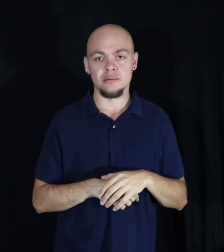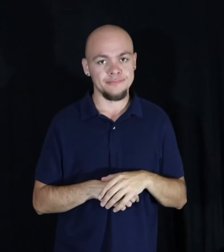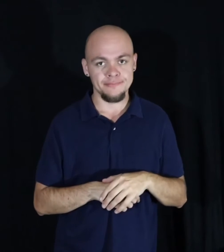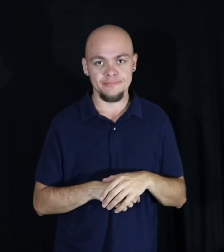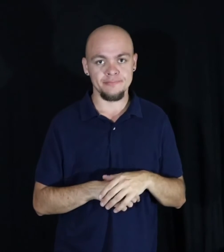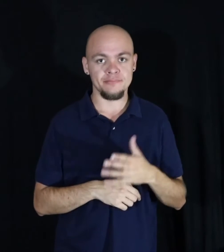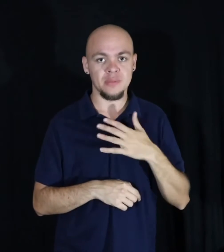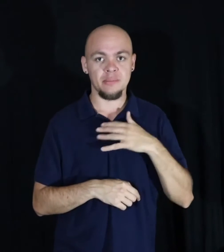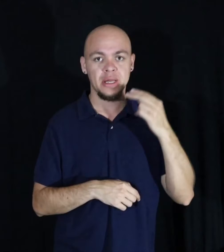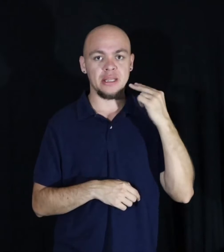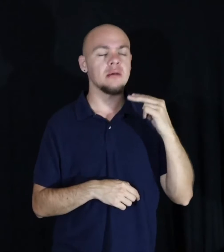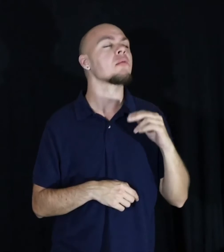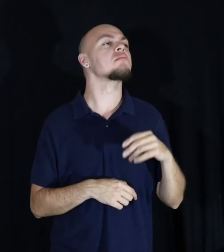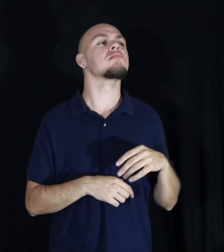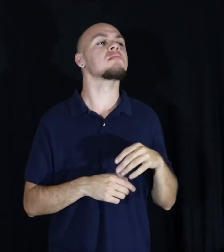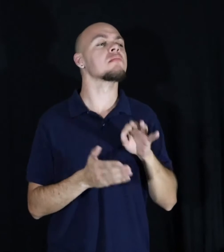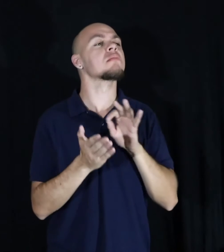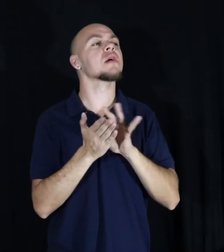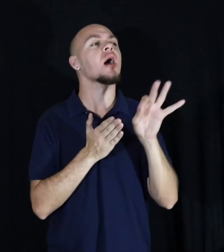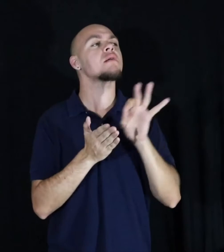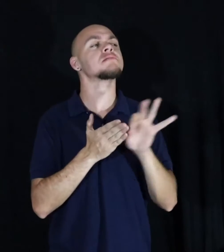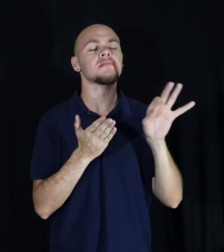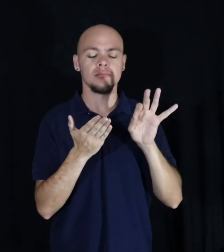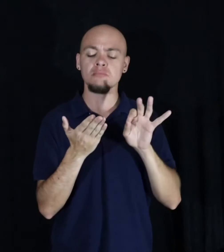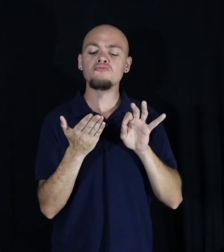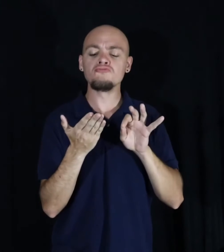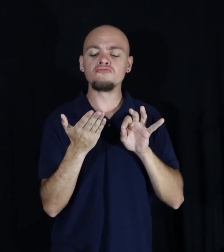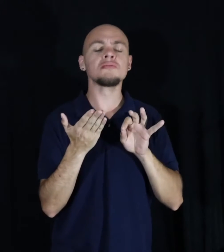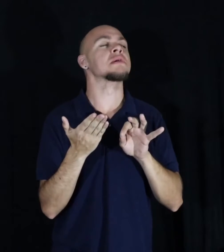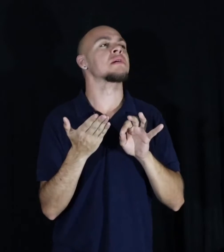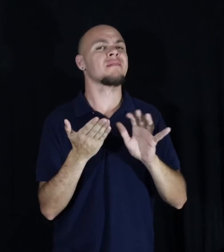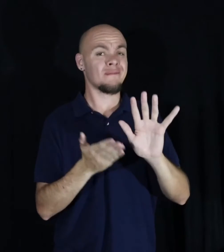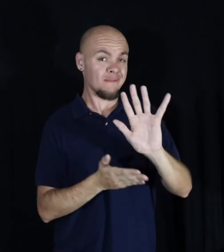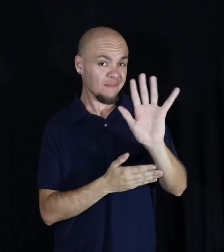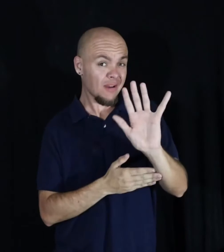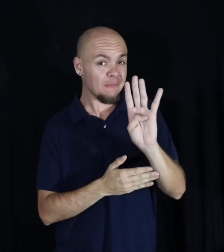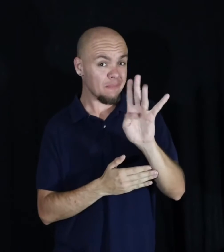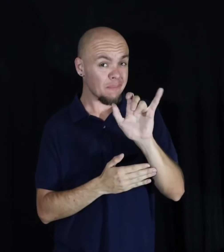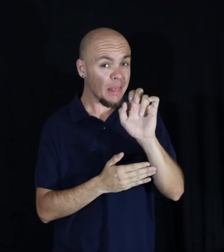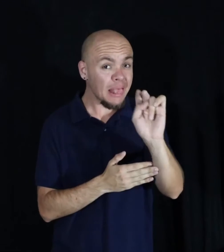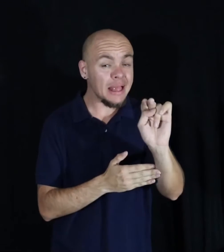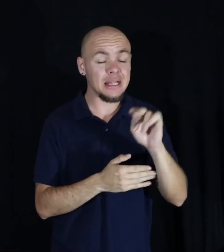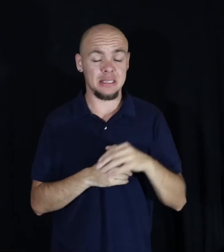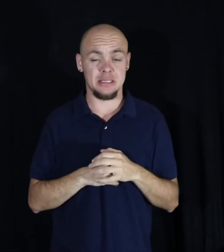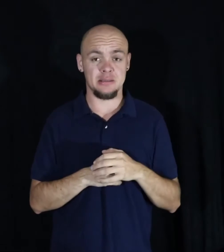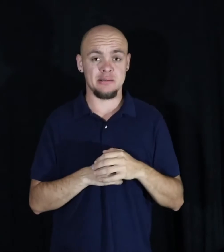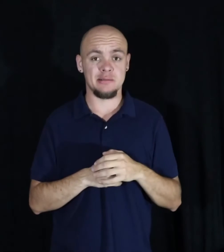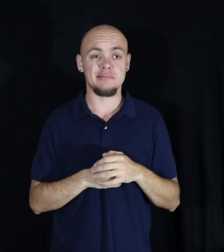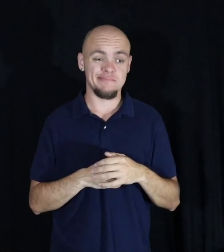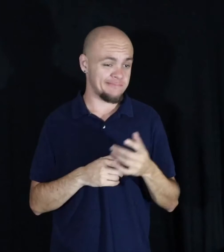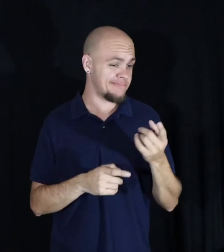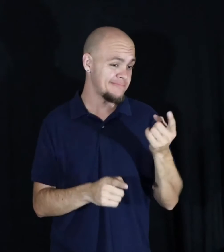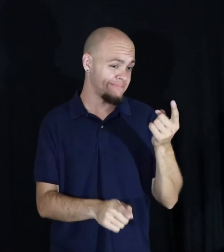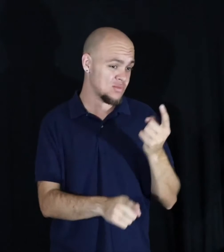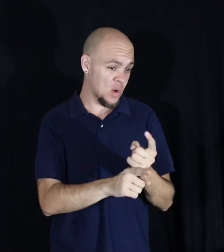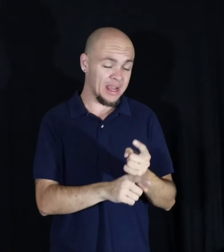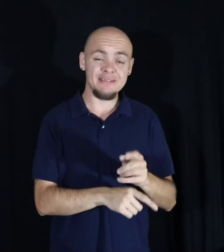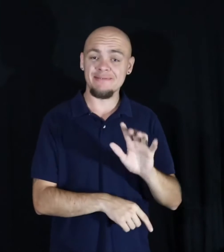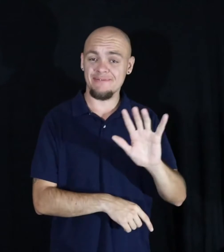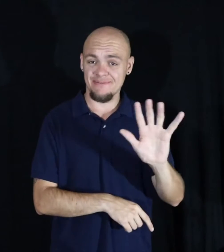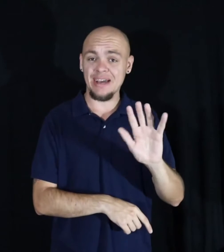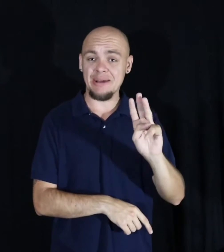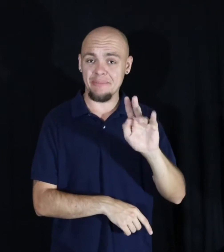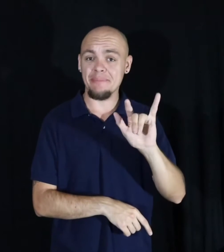Undaunted, my niece finishes counting, looks up and says, 5 billion? And I said, that's right, it is 5